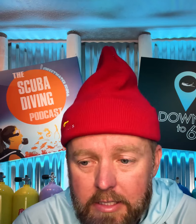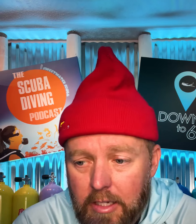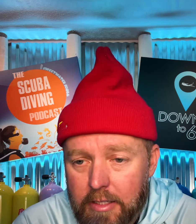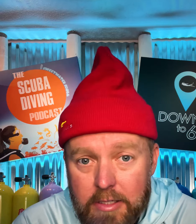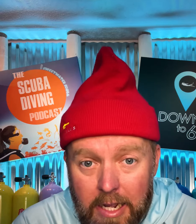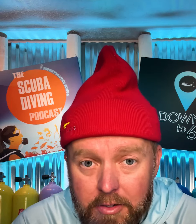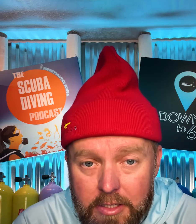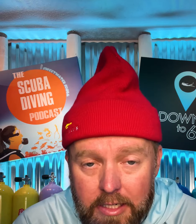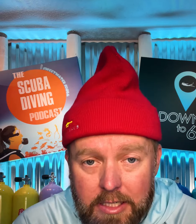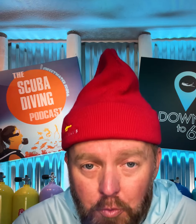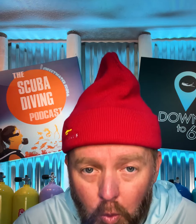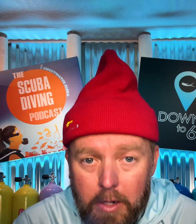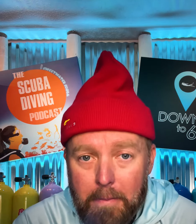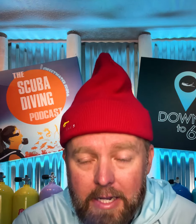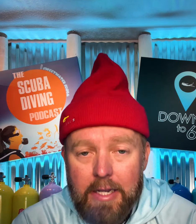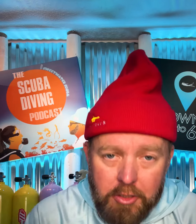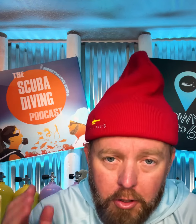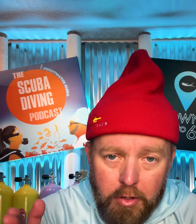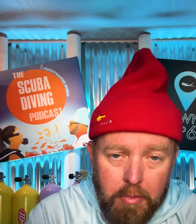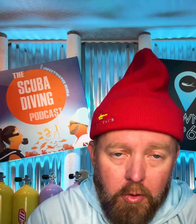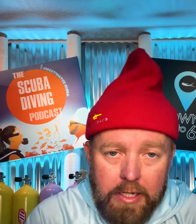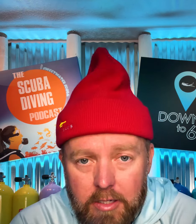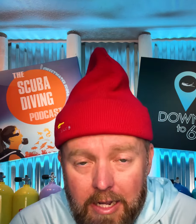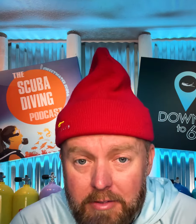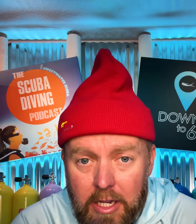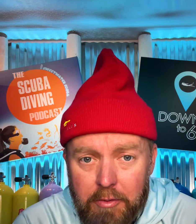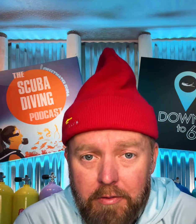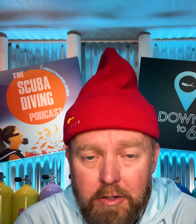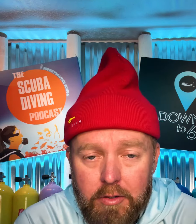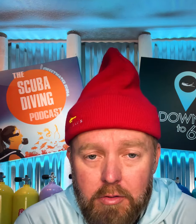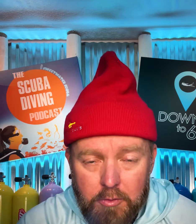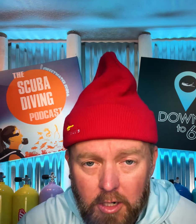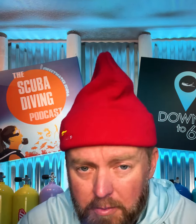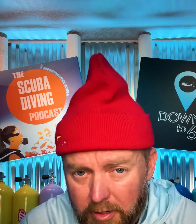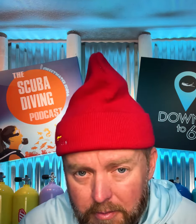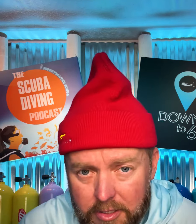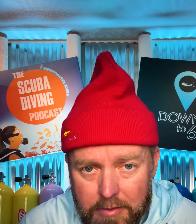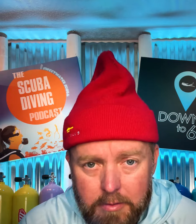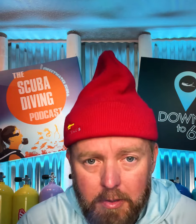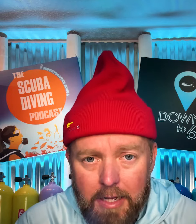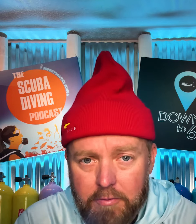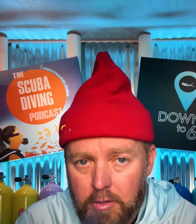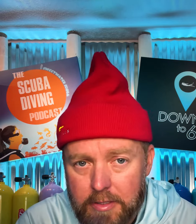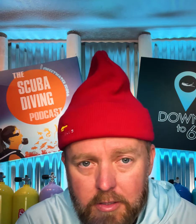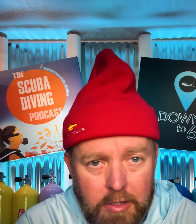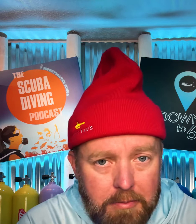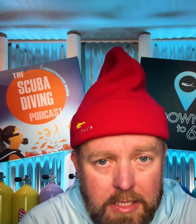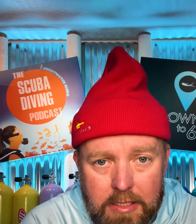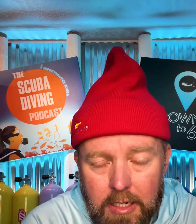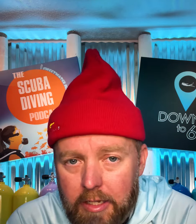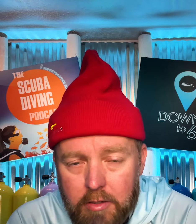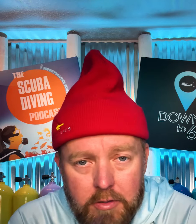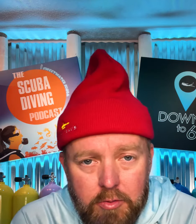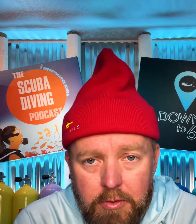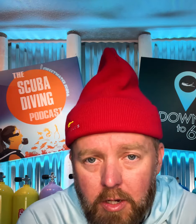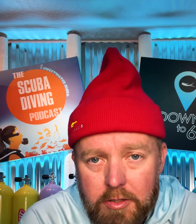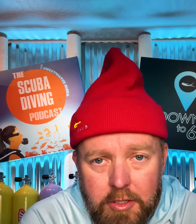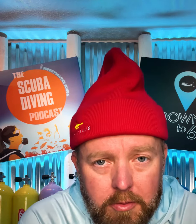like the Down to 60 one-minute, to-the-point dive site reviews. We're on pretty much every platform, Instagram, TikTok. Look for Sweetwater Scuba,